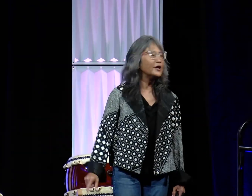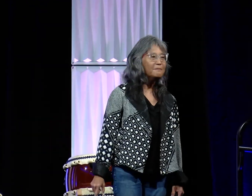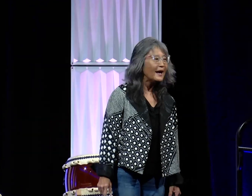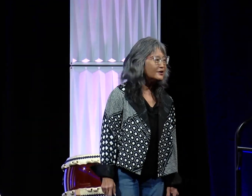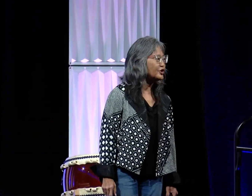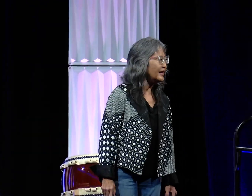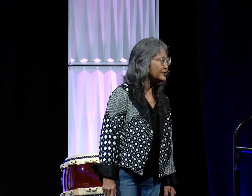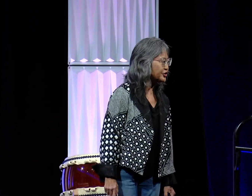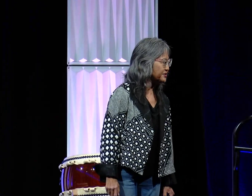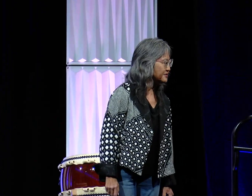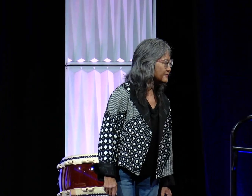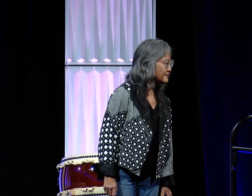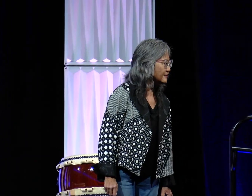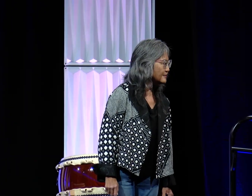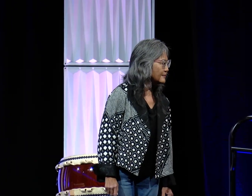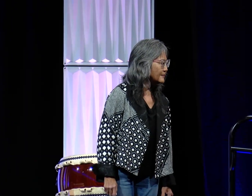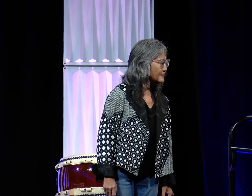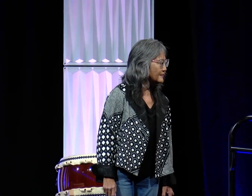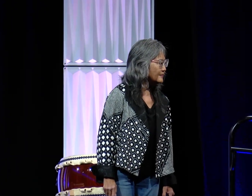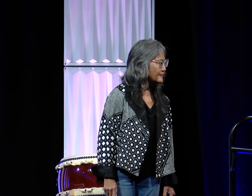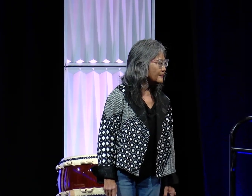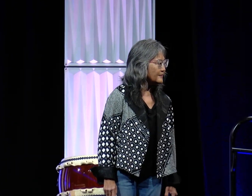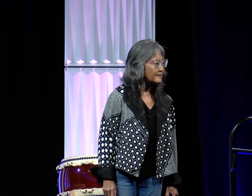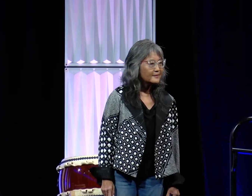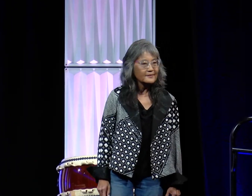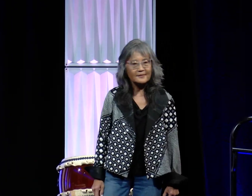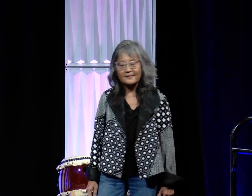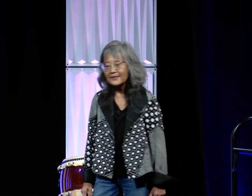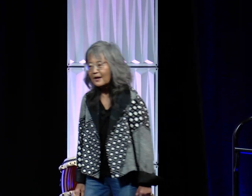bigger imagination.